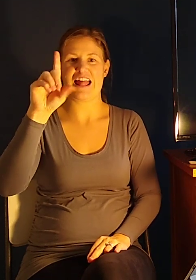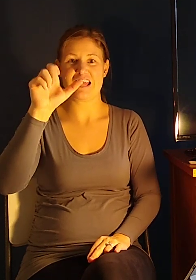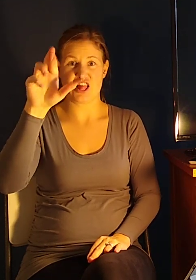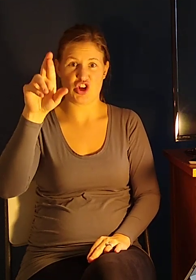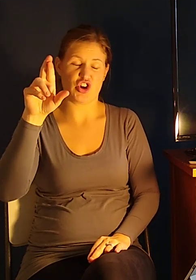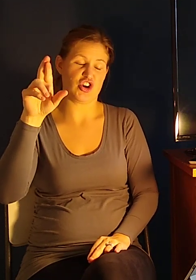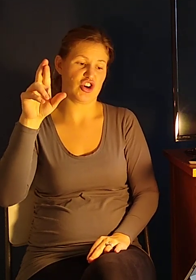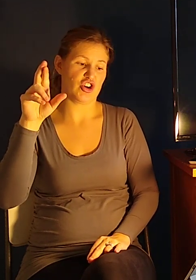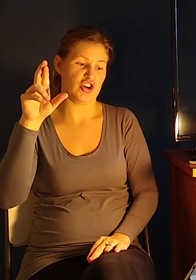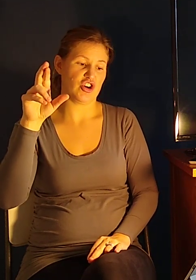Sullivan